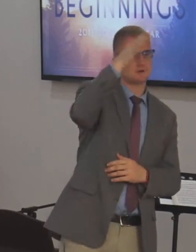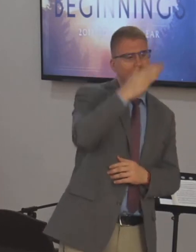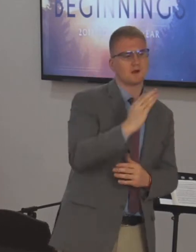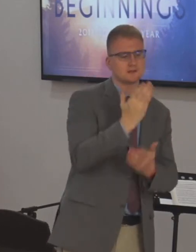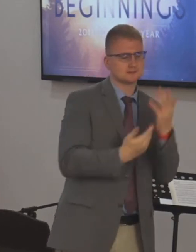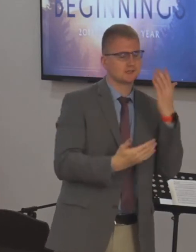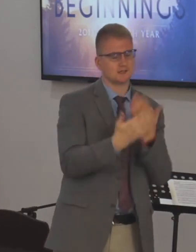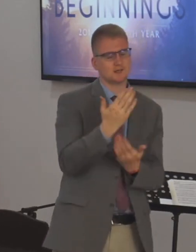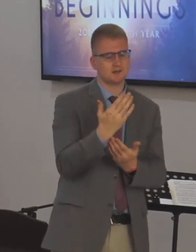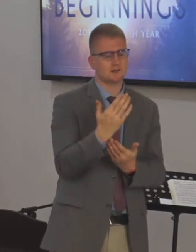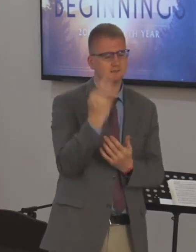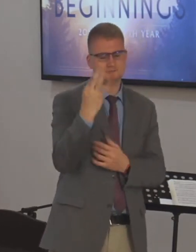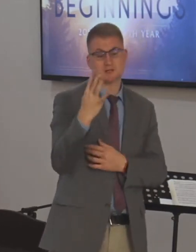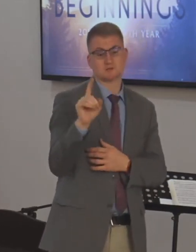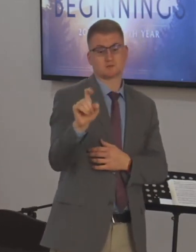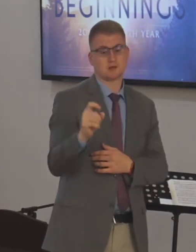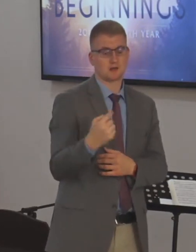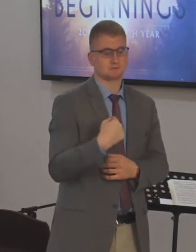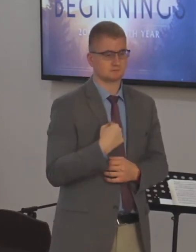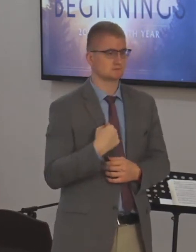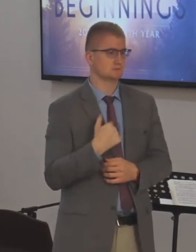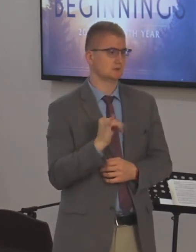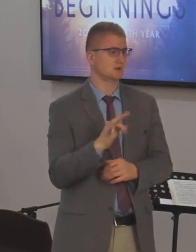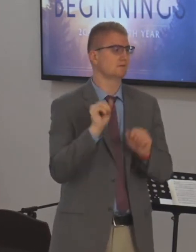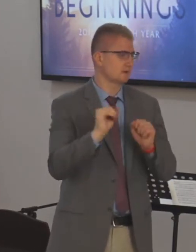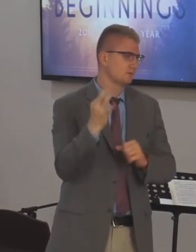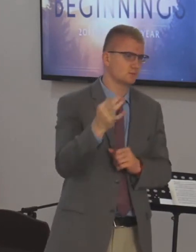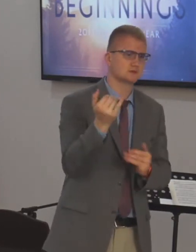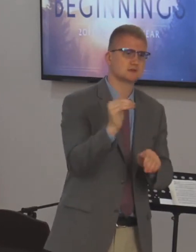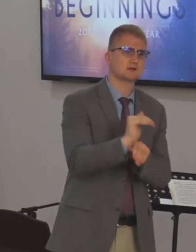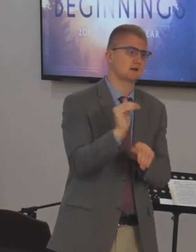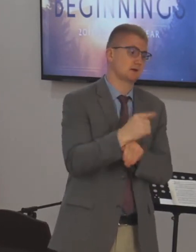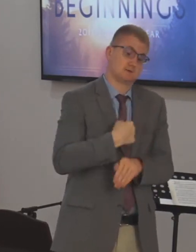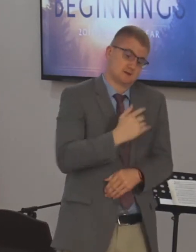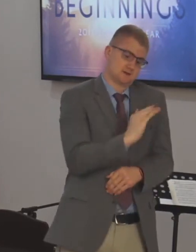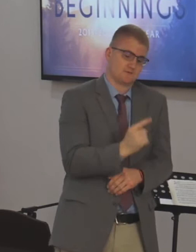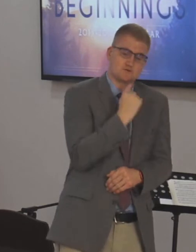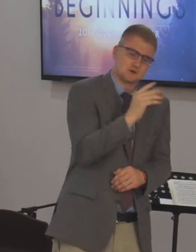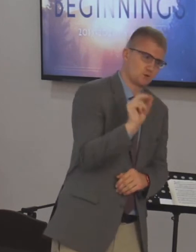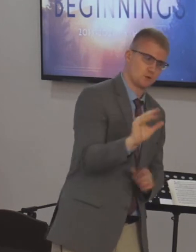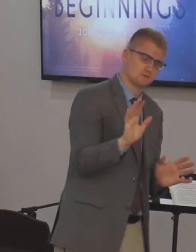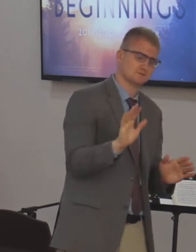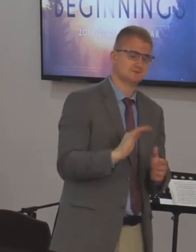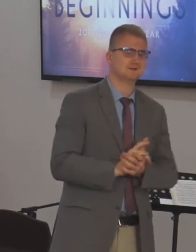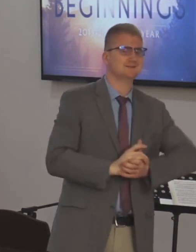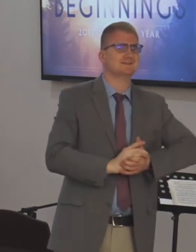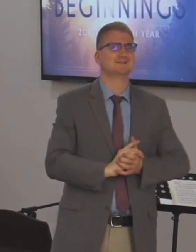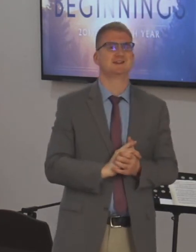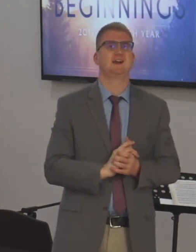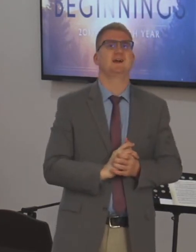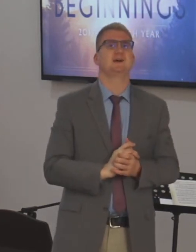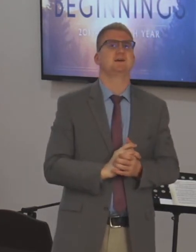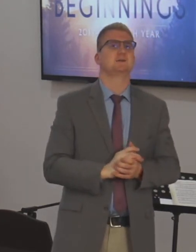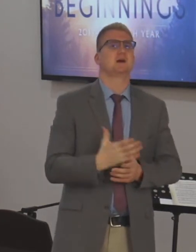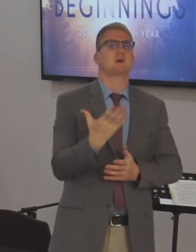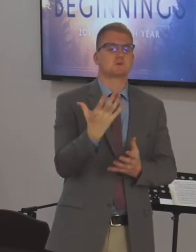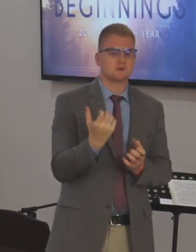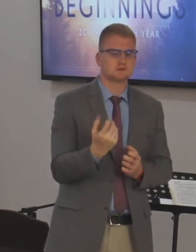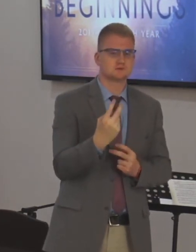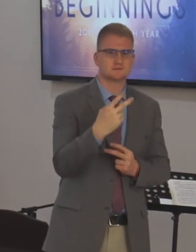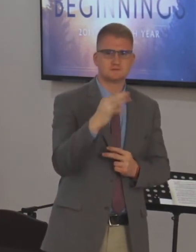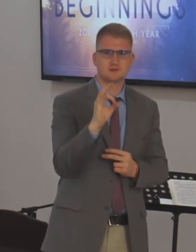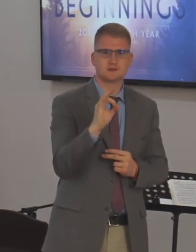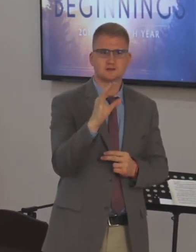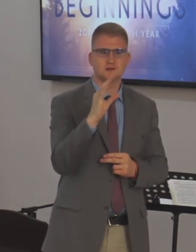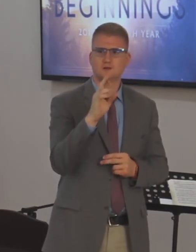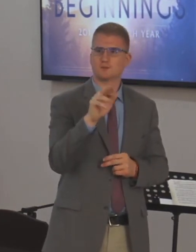do it tonight, and I never say no, obviously. I want you to turn tonight. You know, Ryan